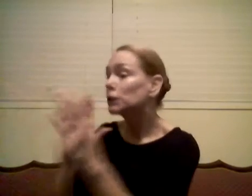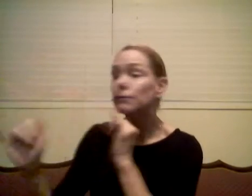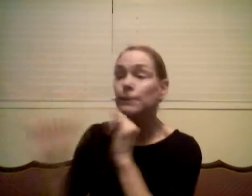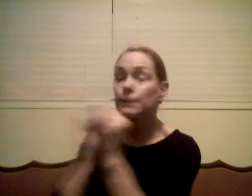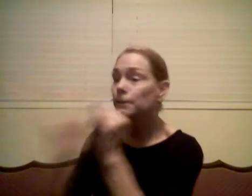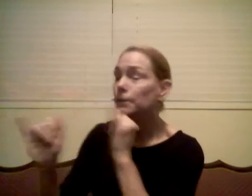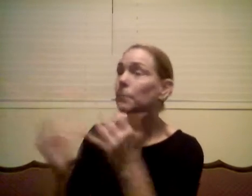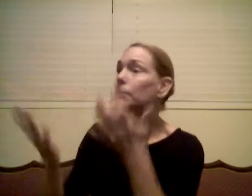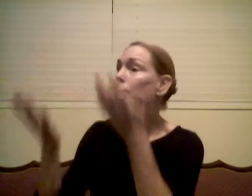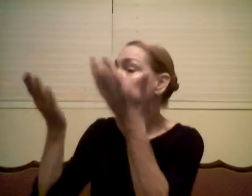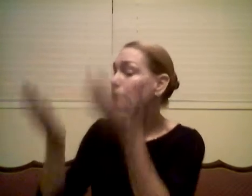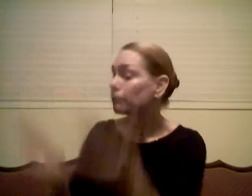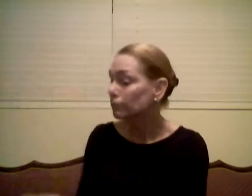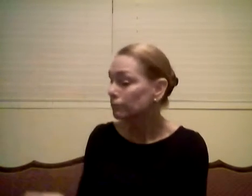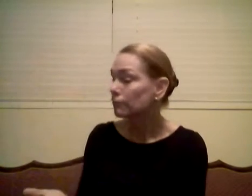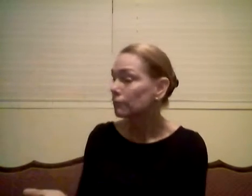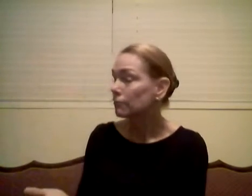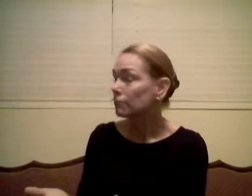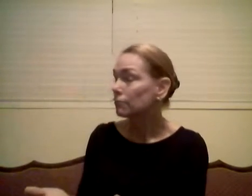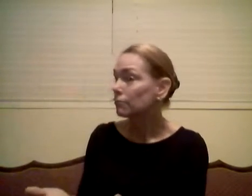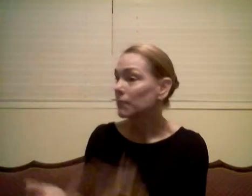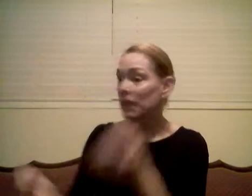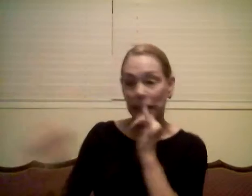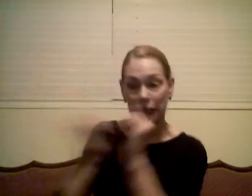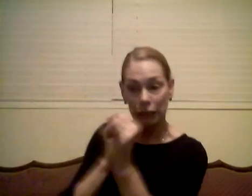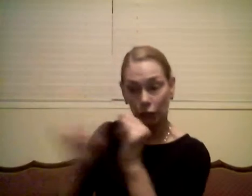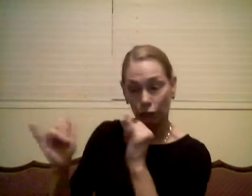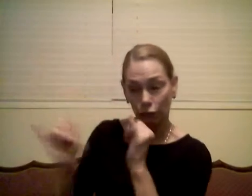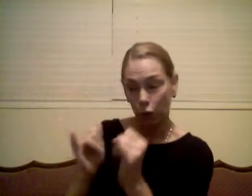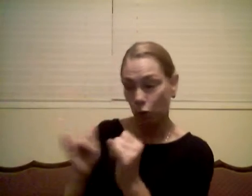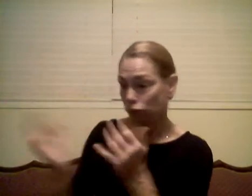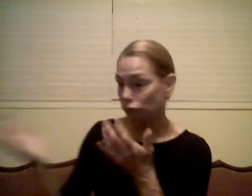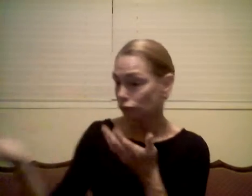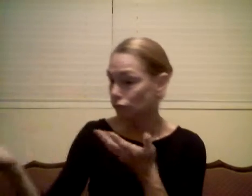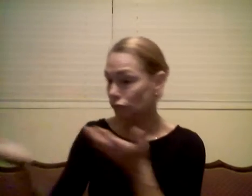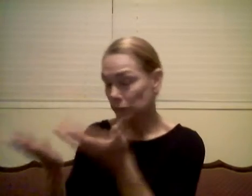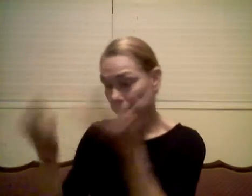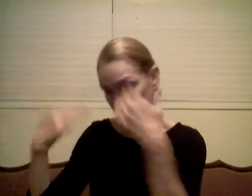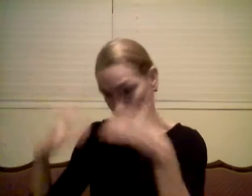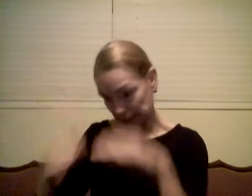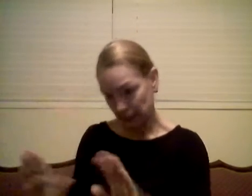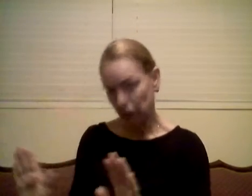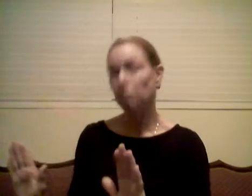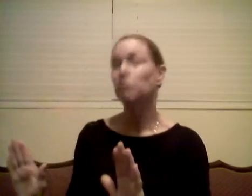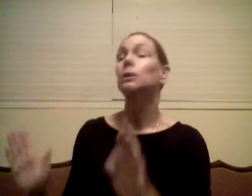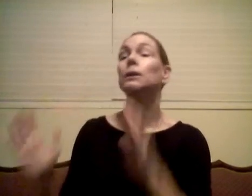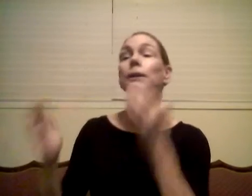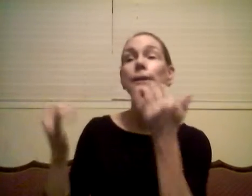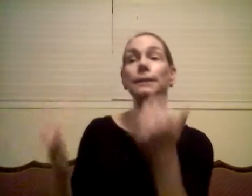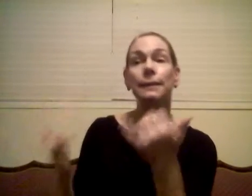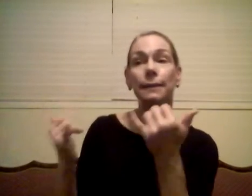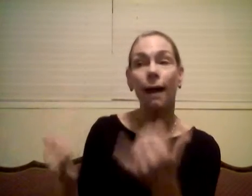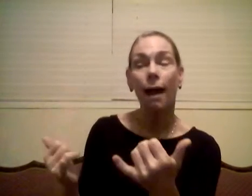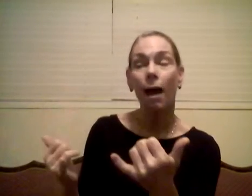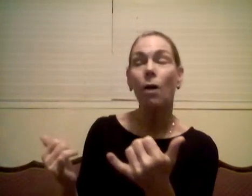of me? Now, this is a double-edged sword, okay? You need to, as I mentioned earlier, tell me what you're going to tell me. Got that